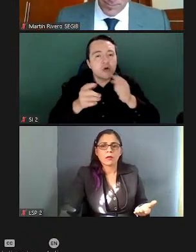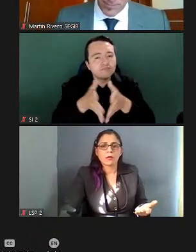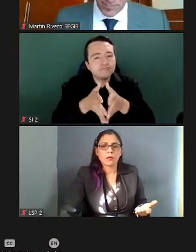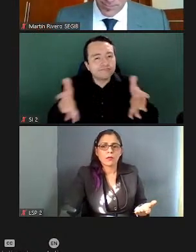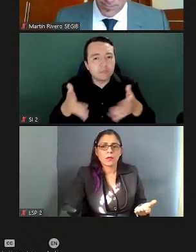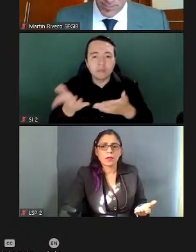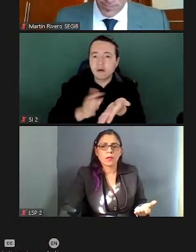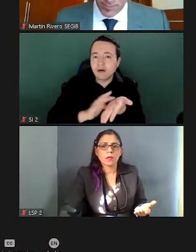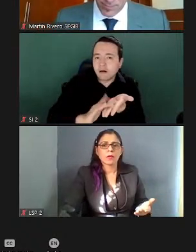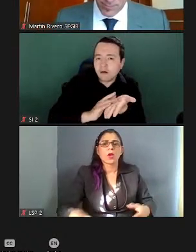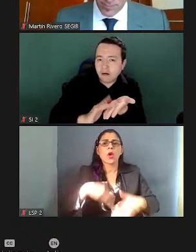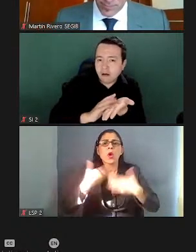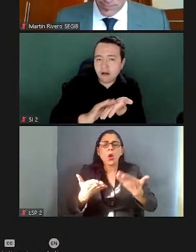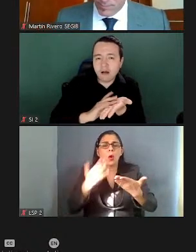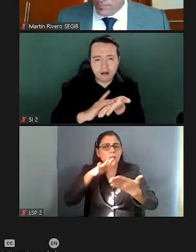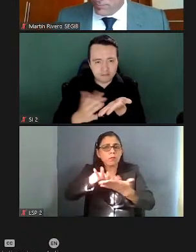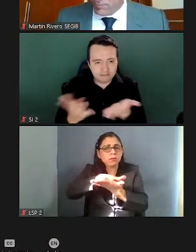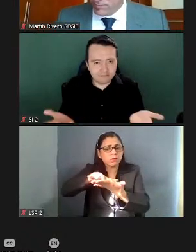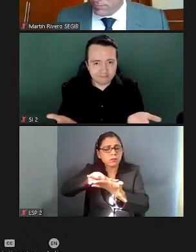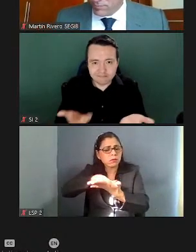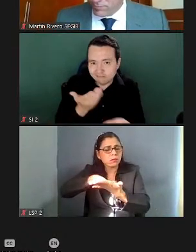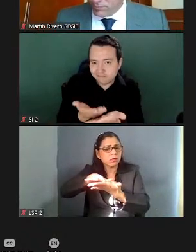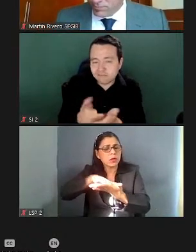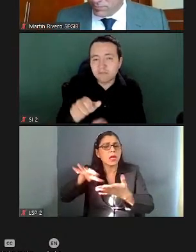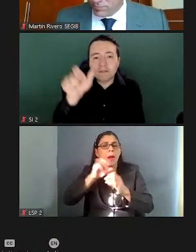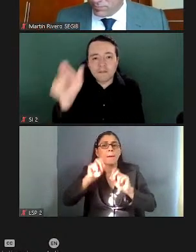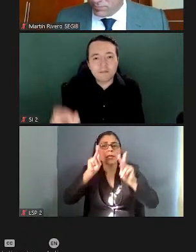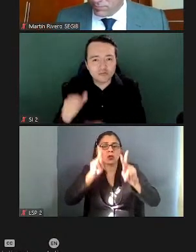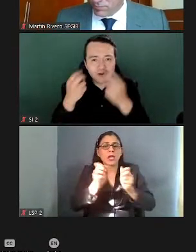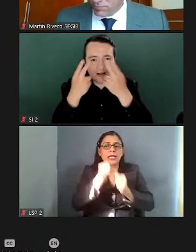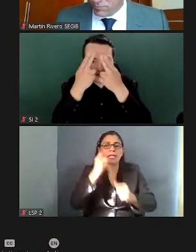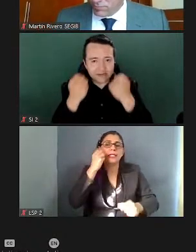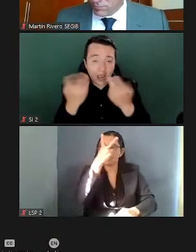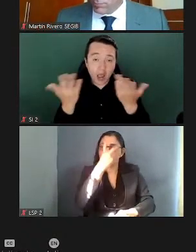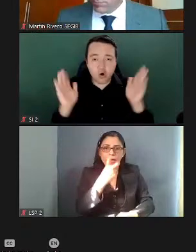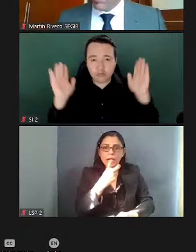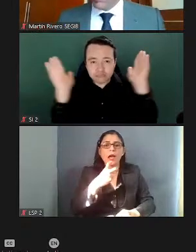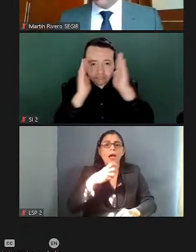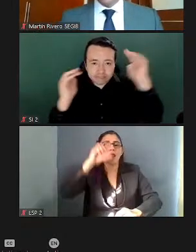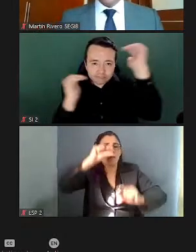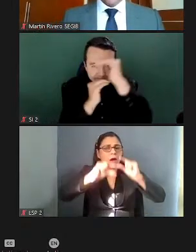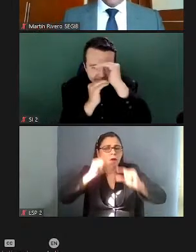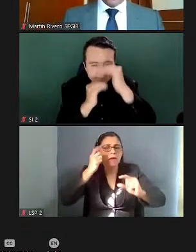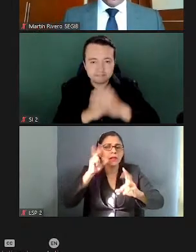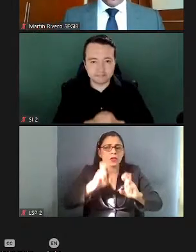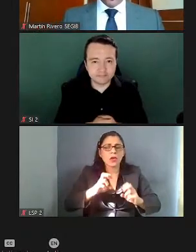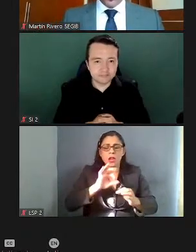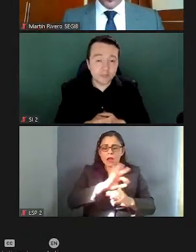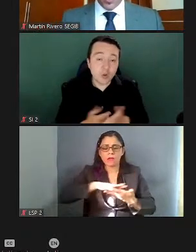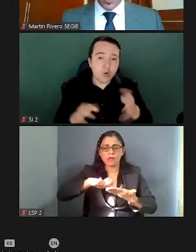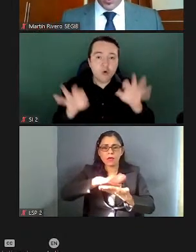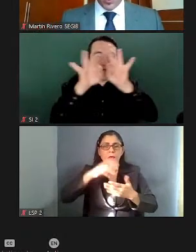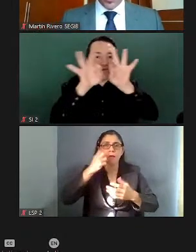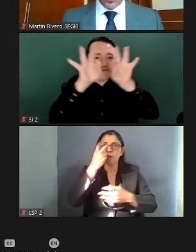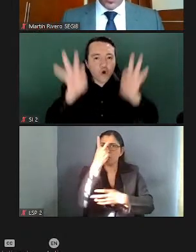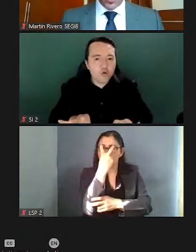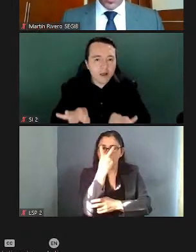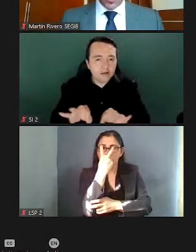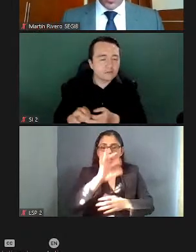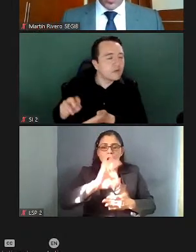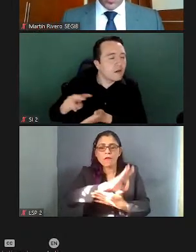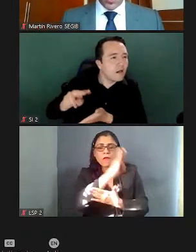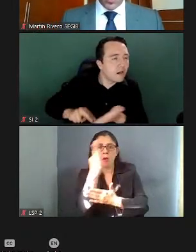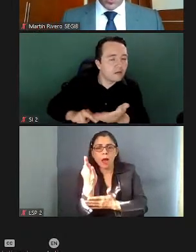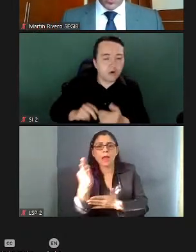augmentative alternate communication such as braille for blind people and those with low vision and